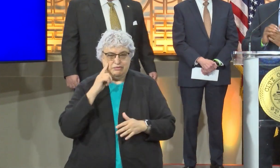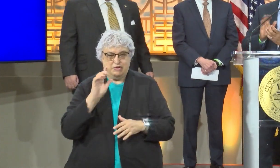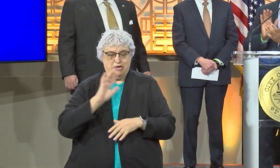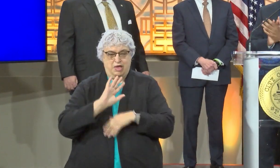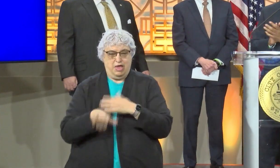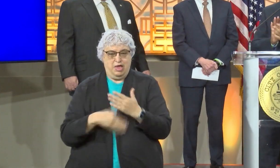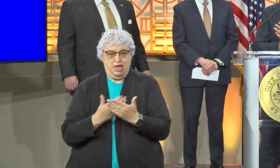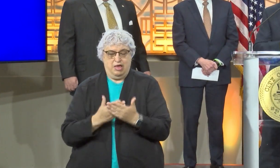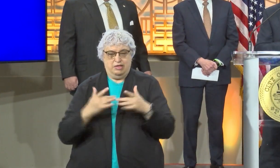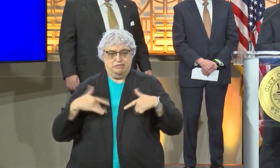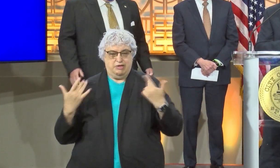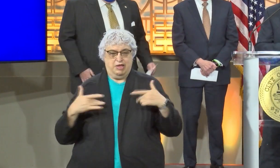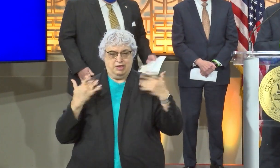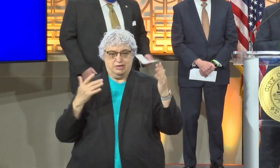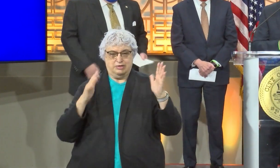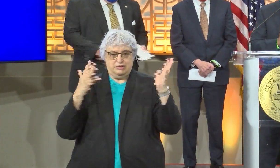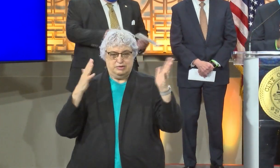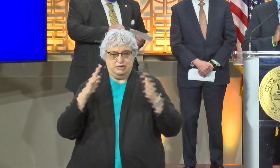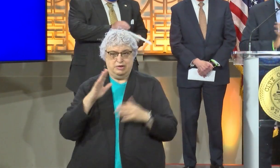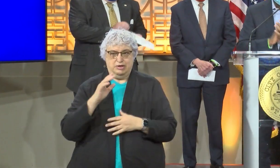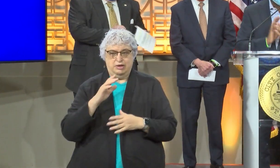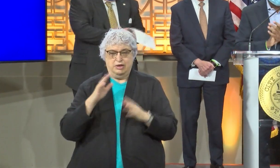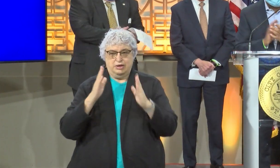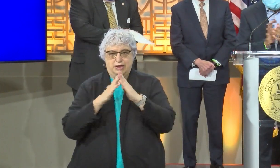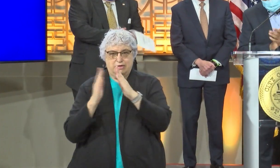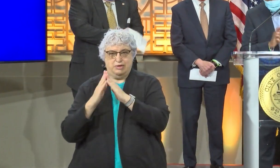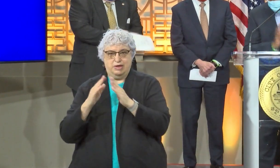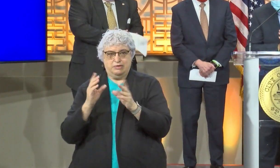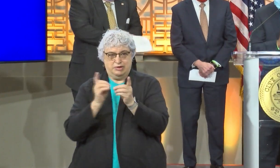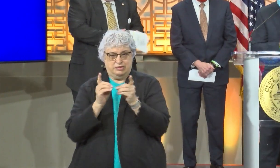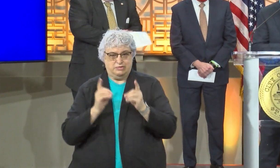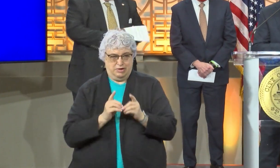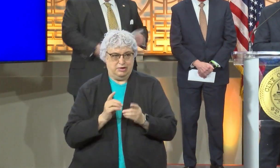all of our events. Give it up to Bob and to the downtown district.